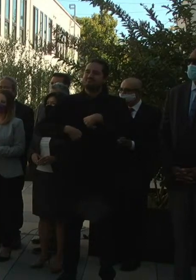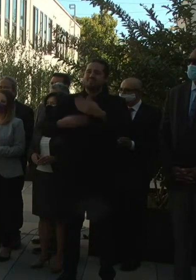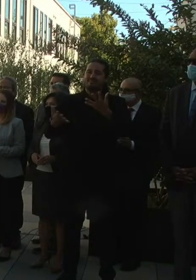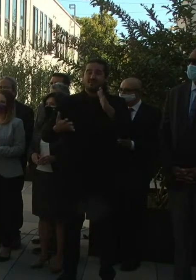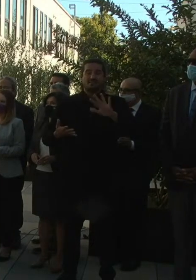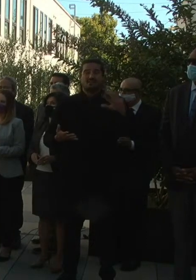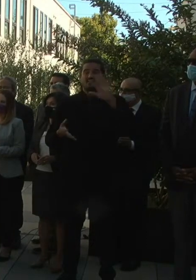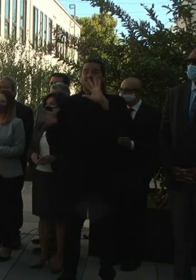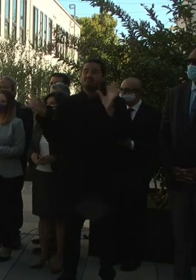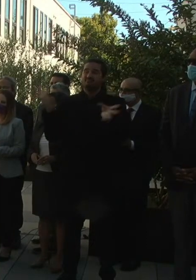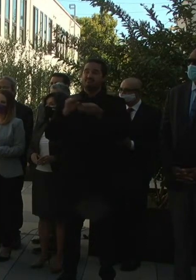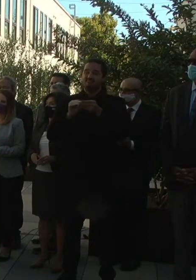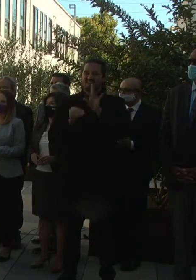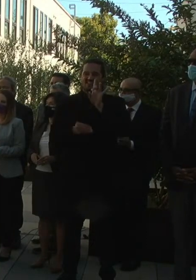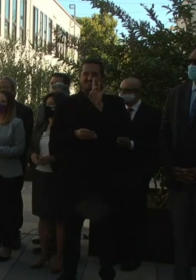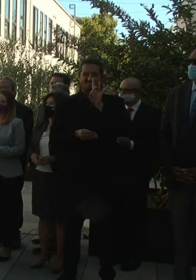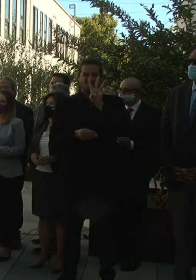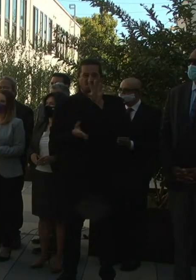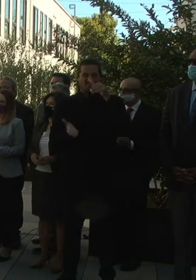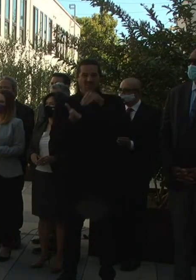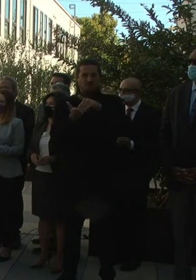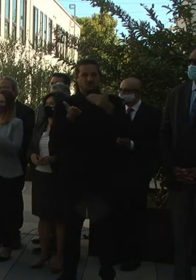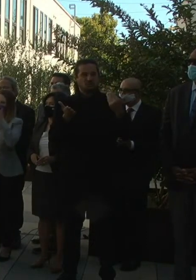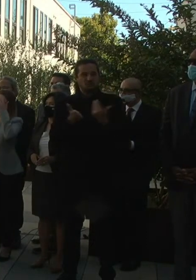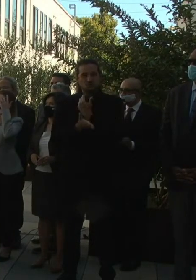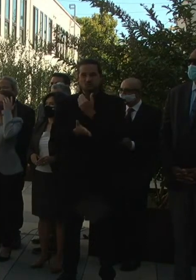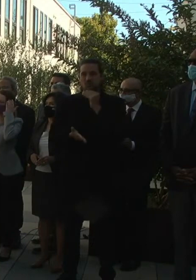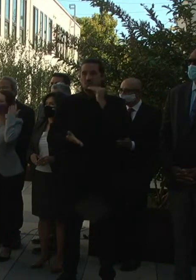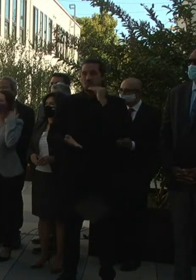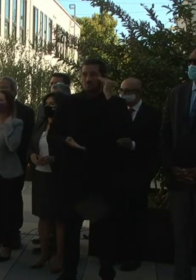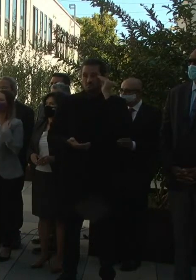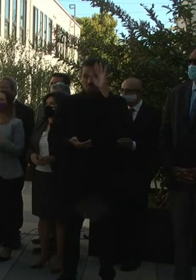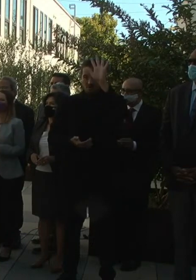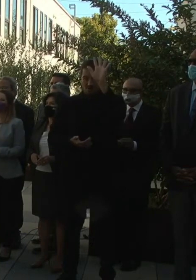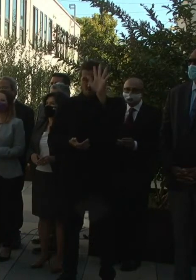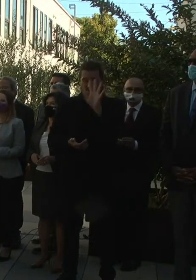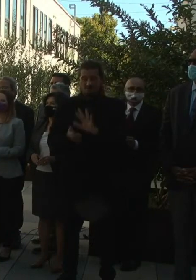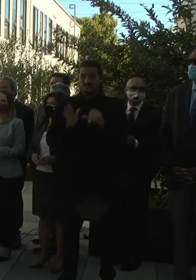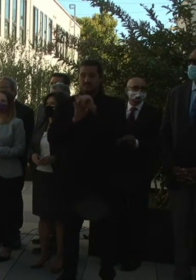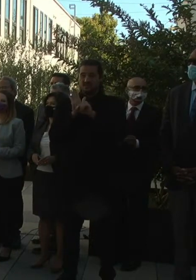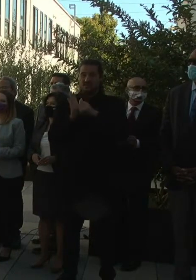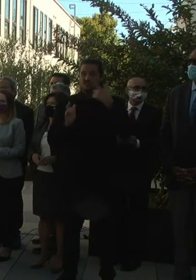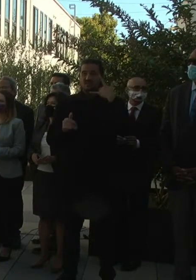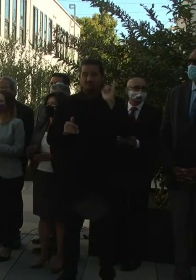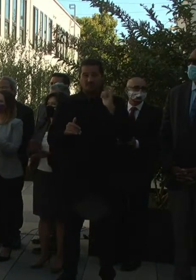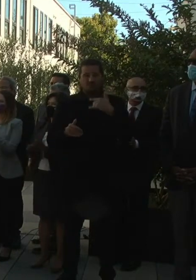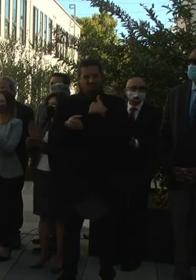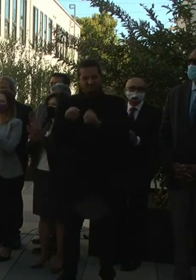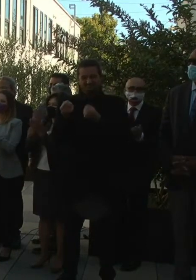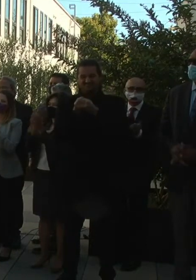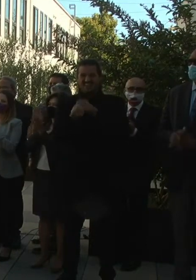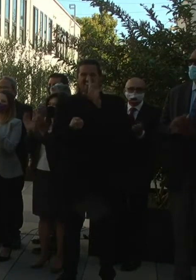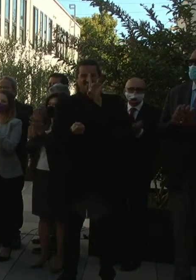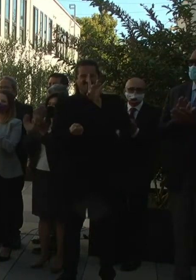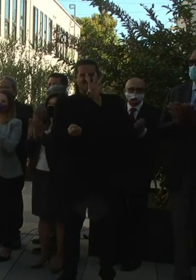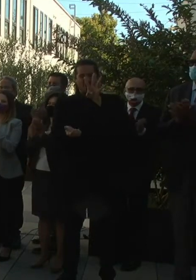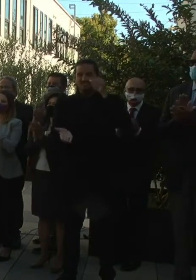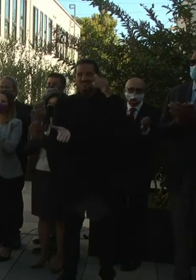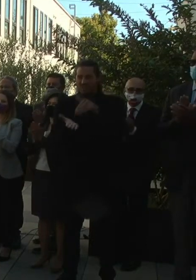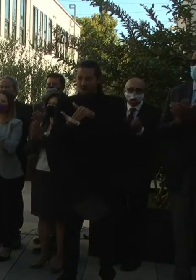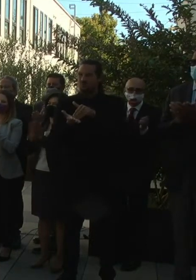housing in the state of California. That's what we're backing up today, 84,000 units of